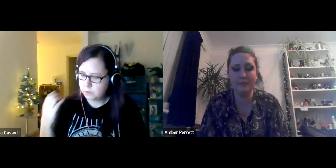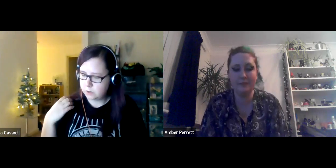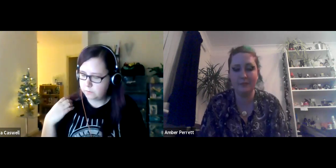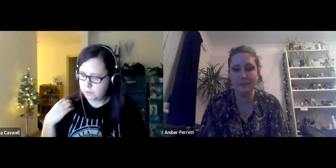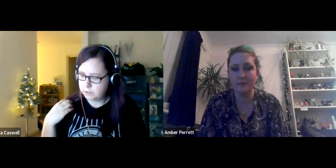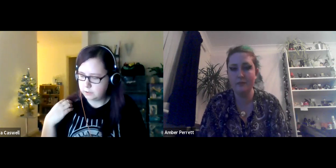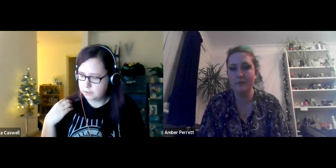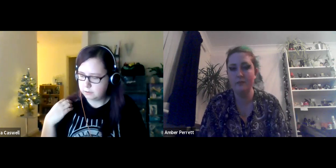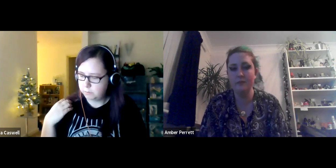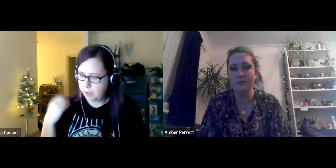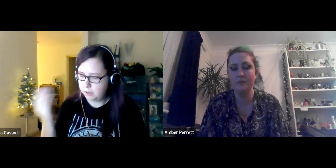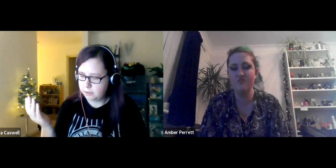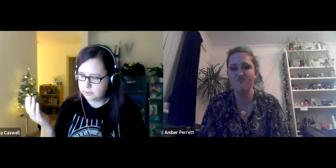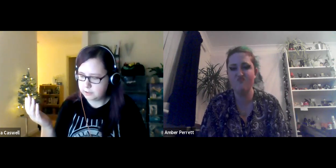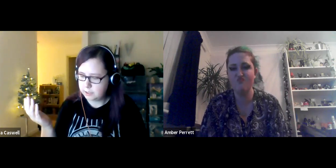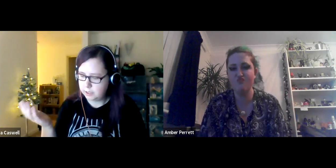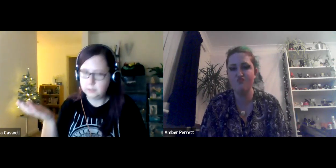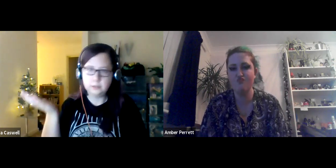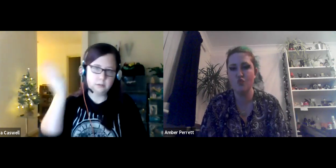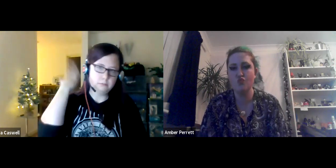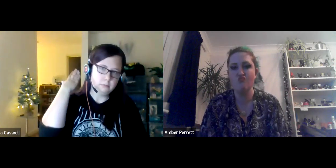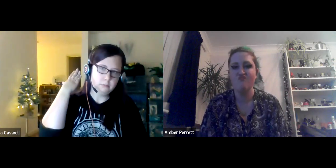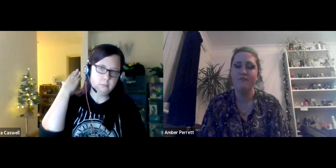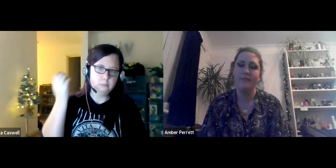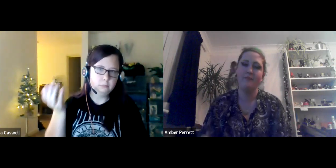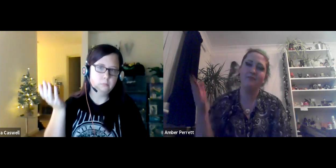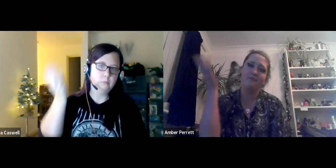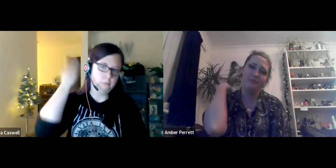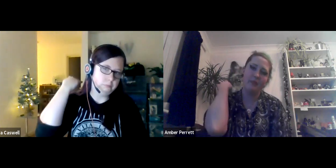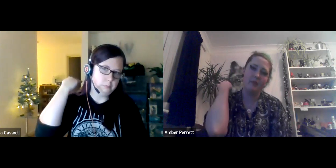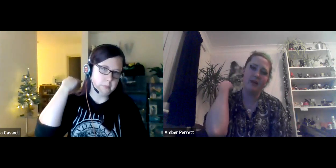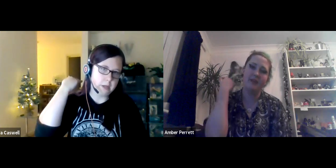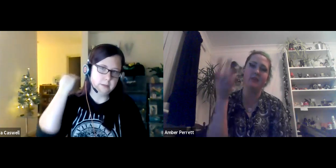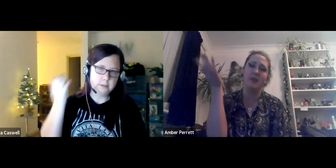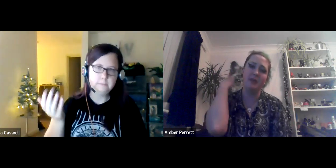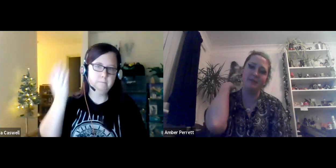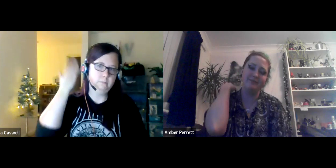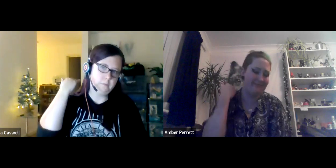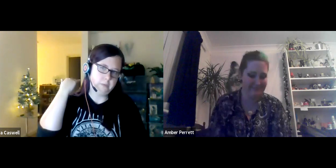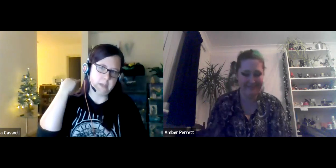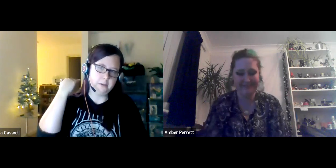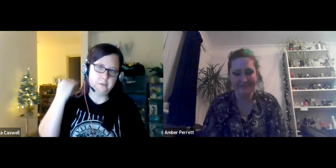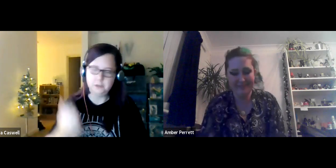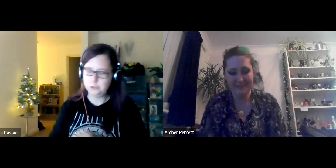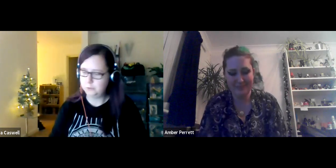So for instance, past is Back down the past. timeline. Flick it over your shoulder.